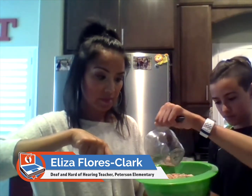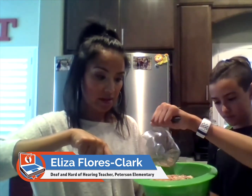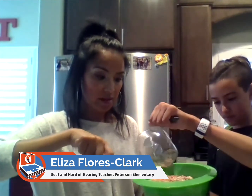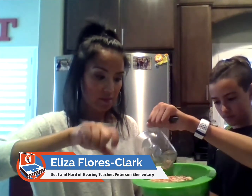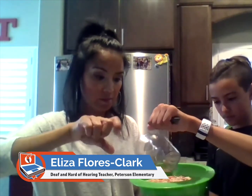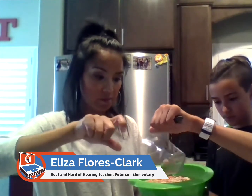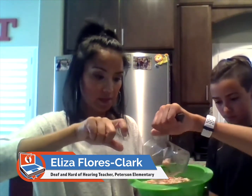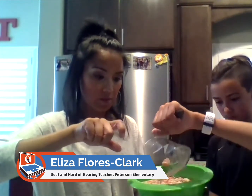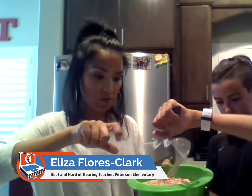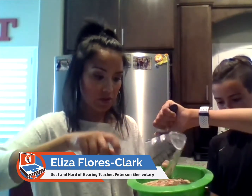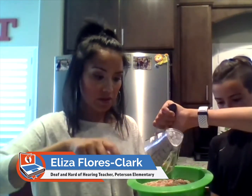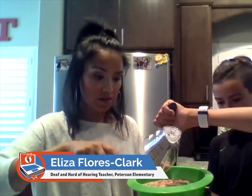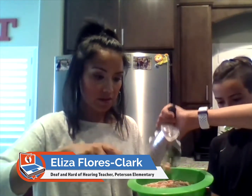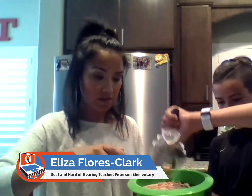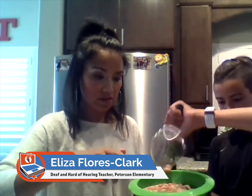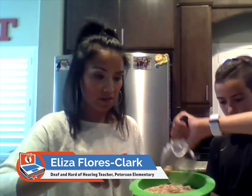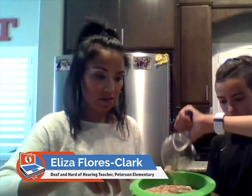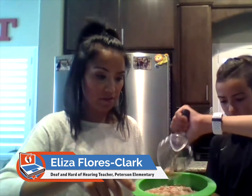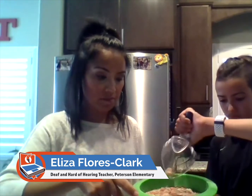Okay, keep pouring. That's good.